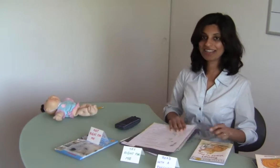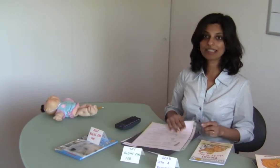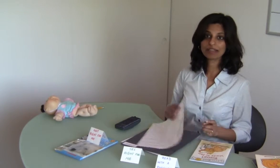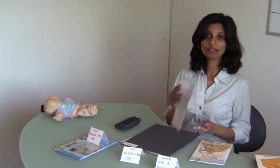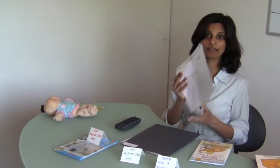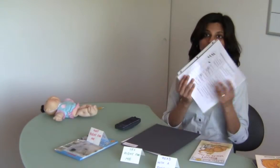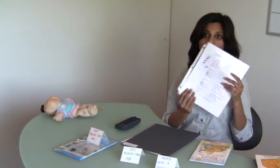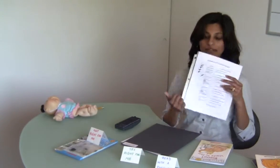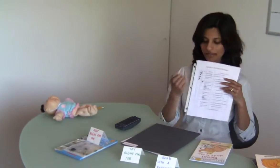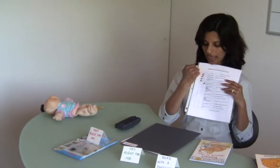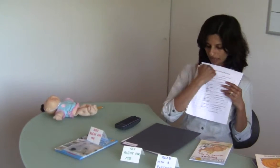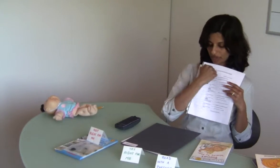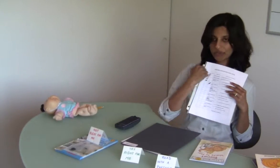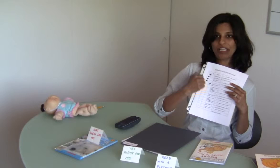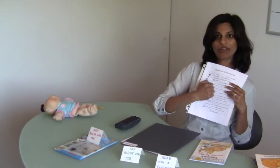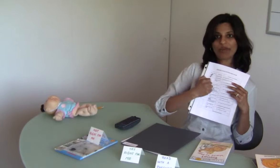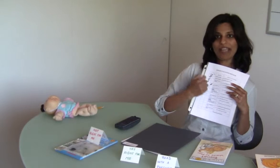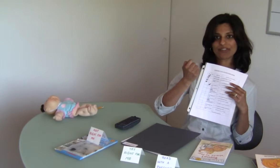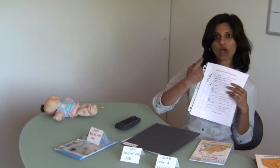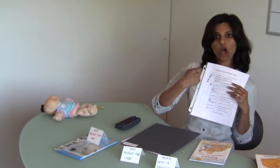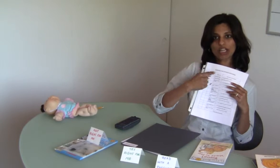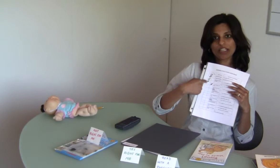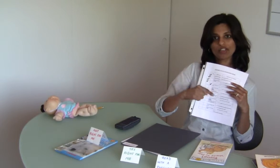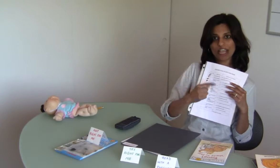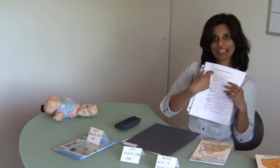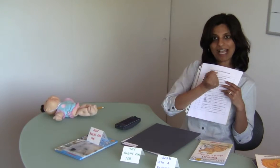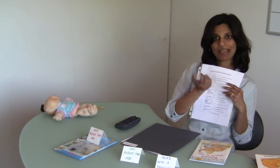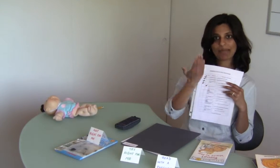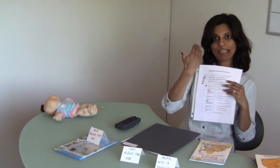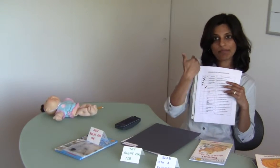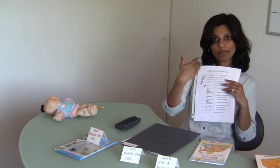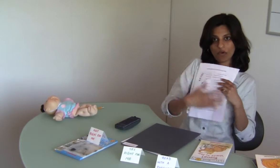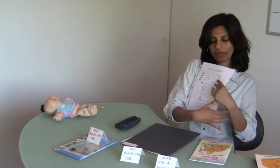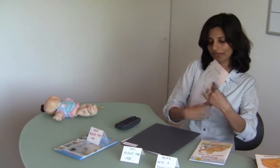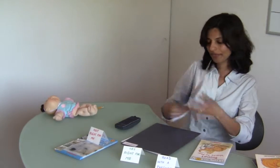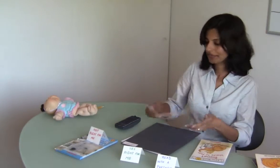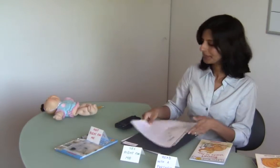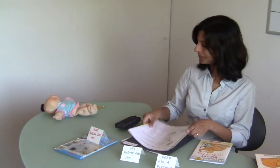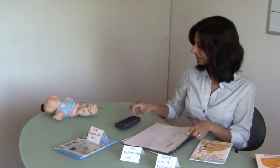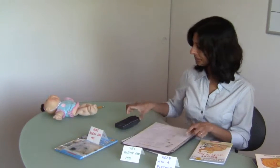And I'm going to erase all the checks I made before.